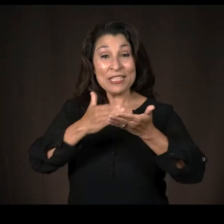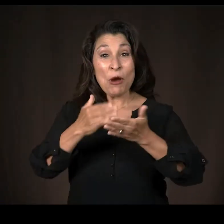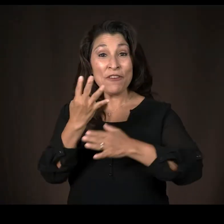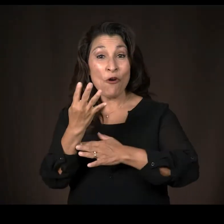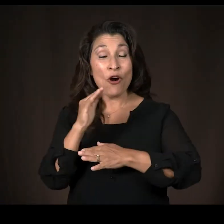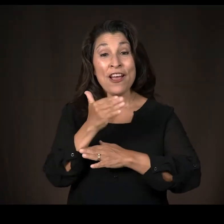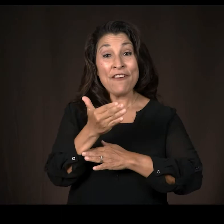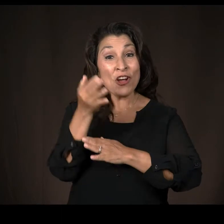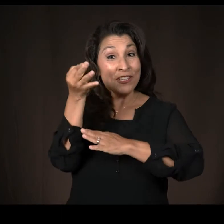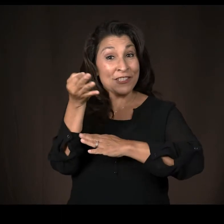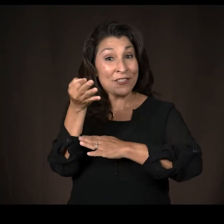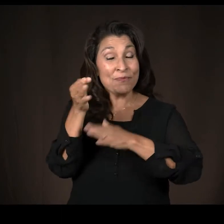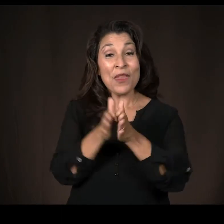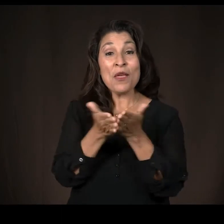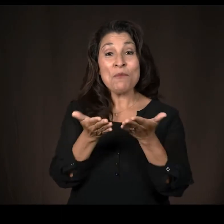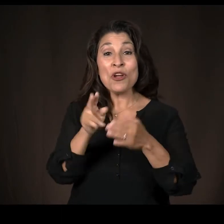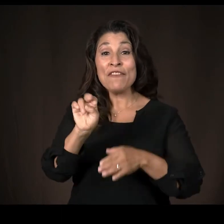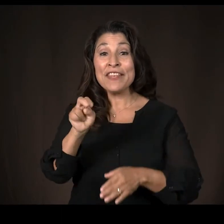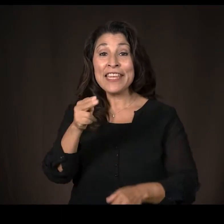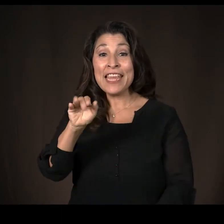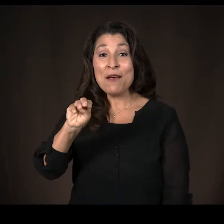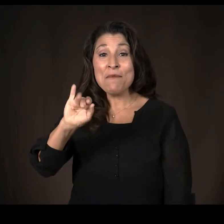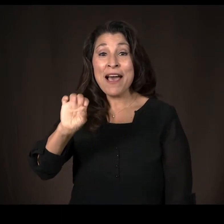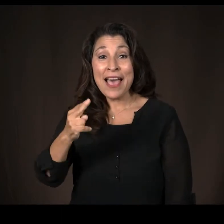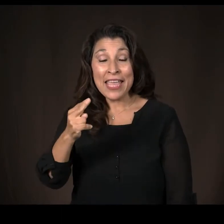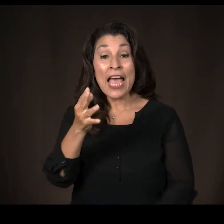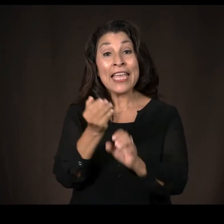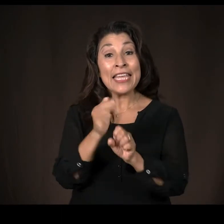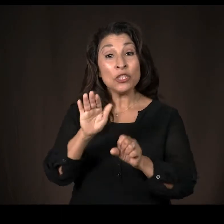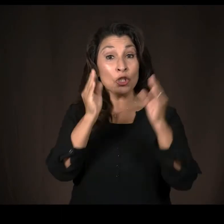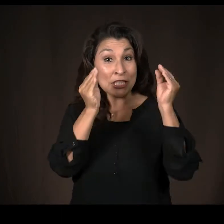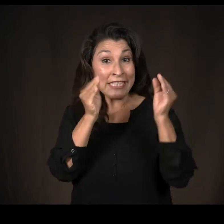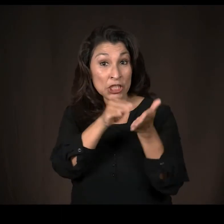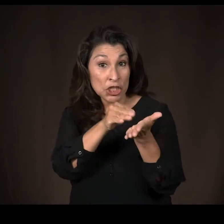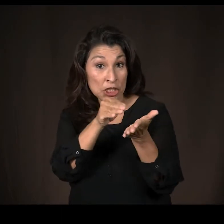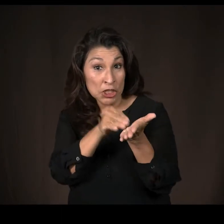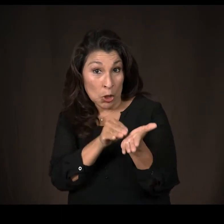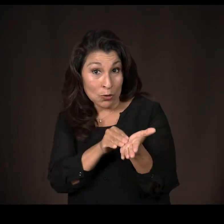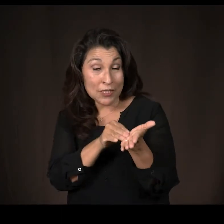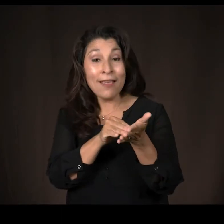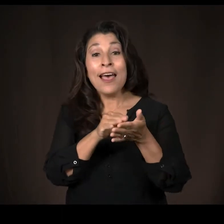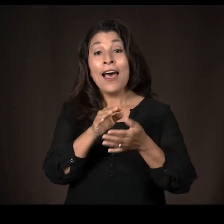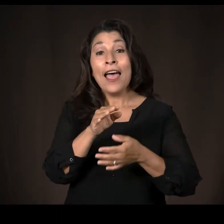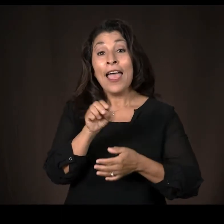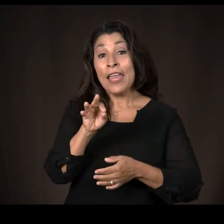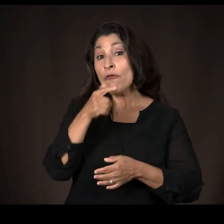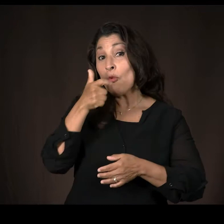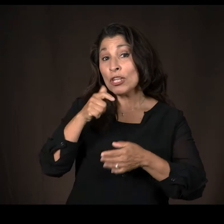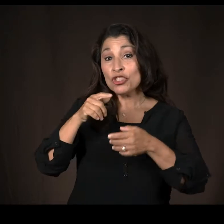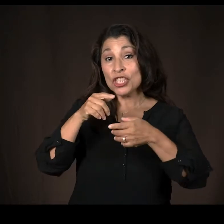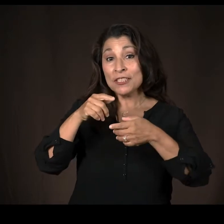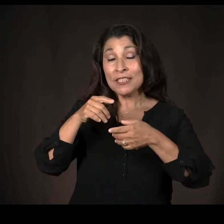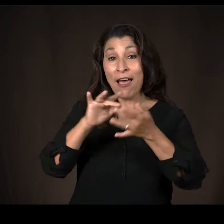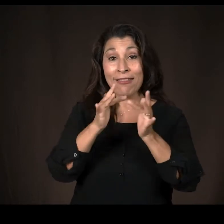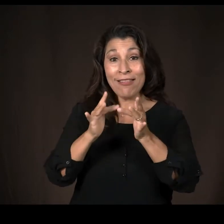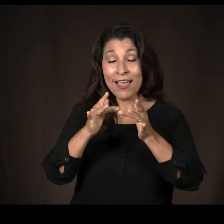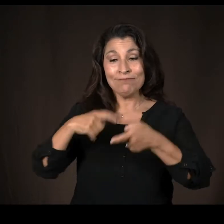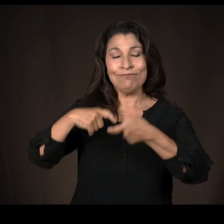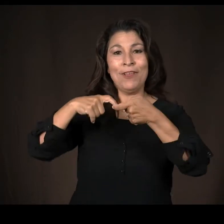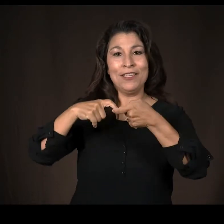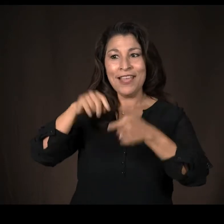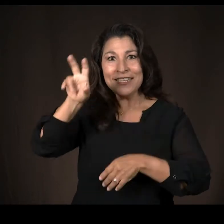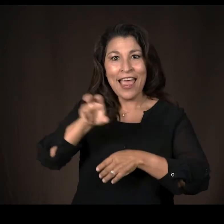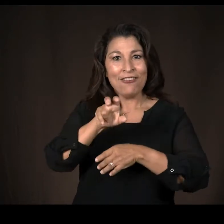Today we're in part 4 of our series on the book of Nehemiah. I want you to take out your teaching notes, the outline. If you're watching online, you should